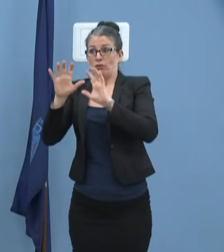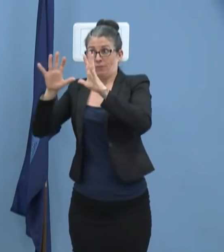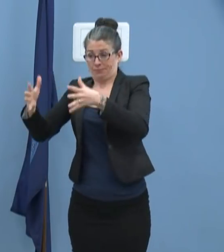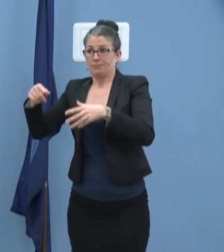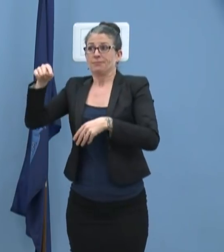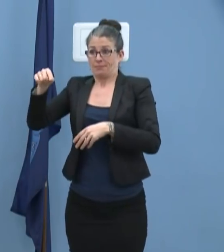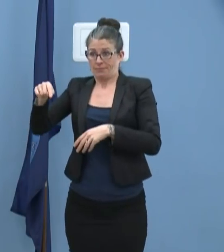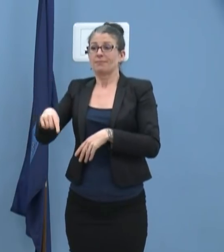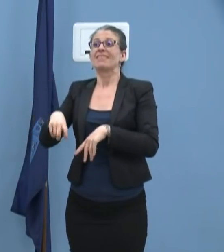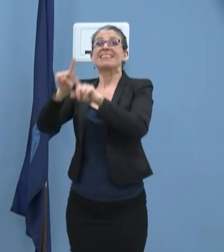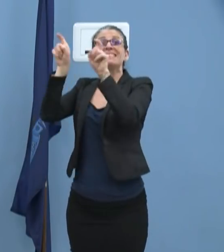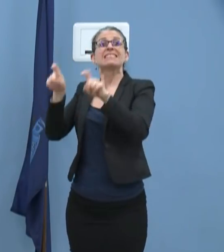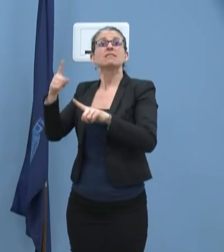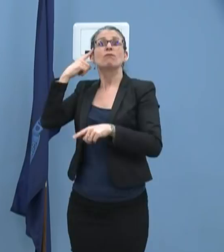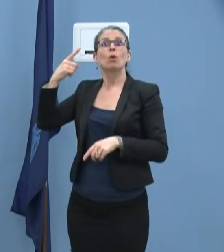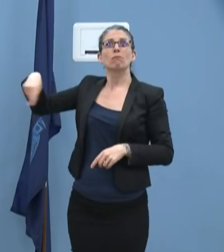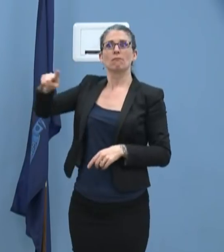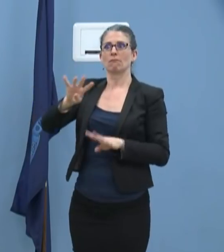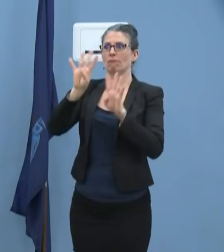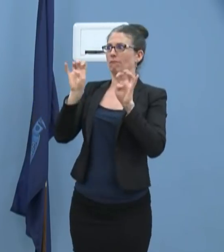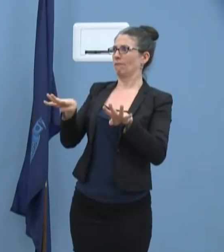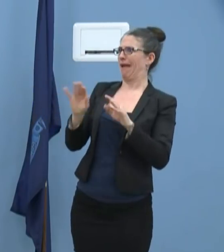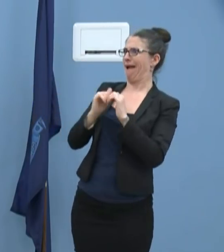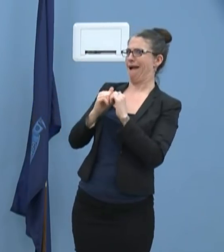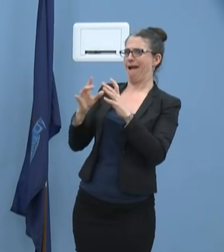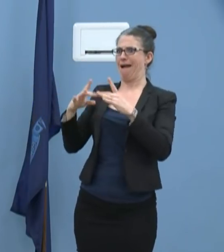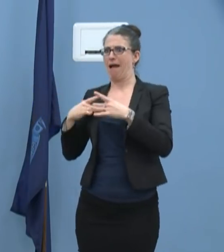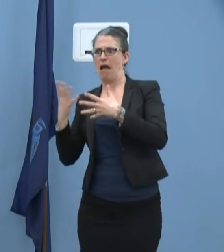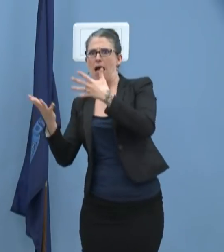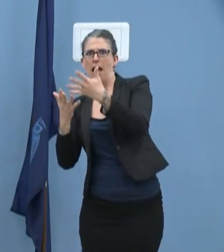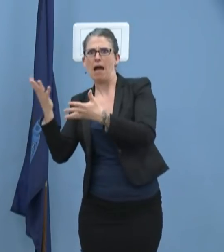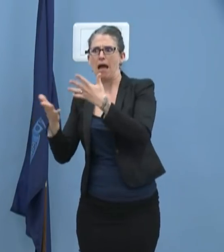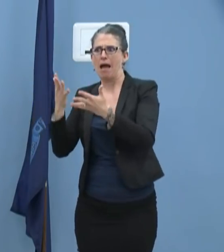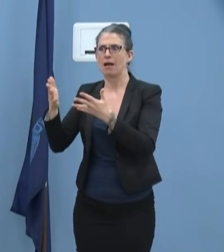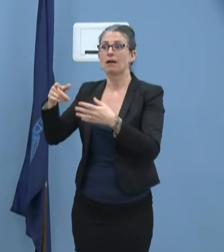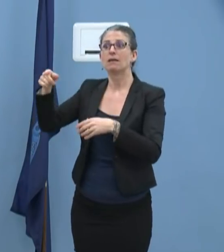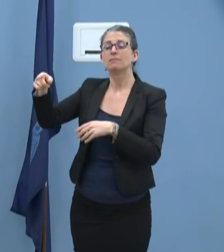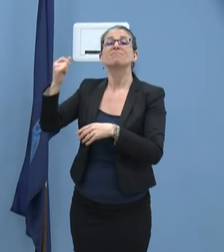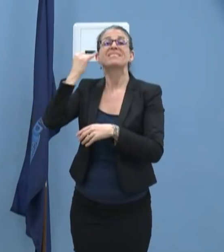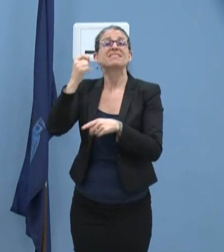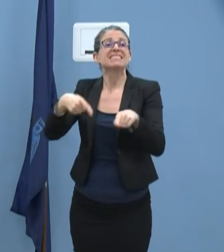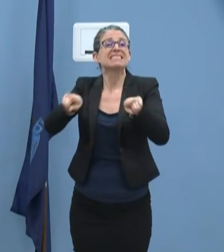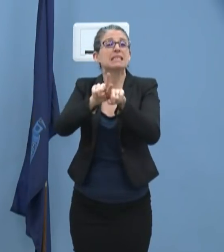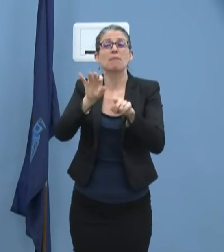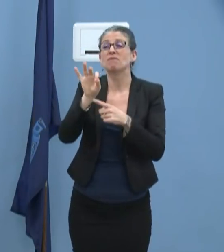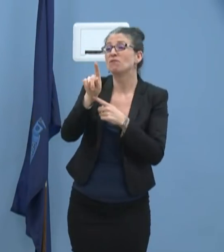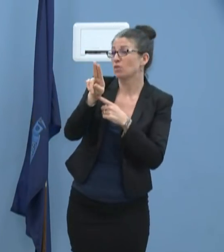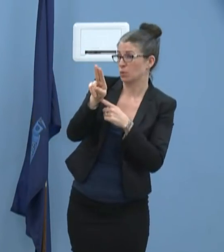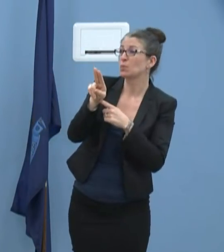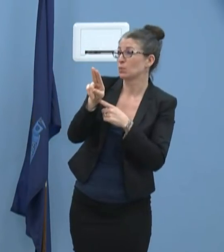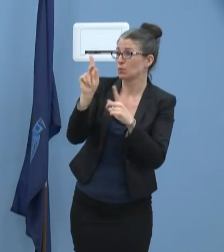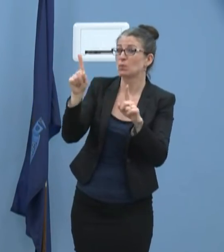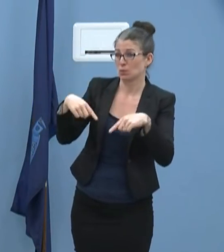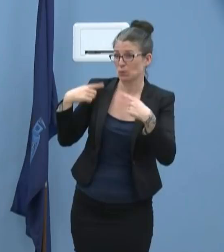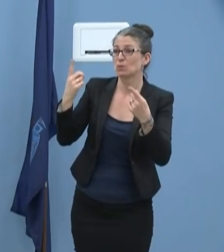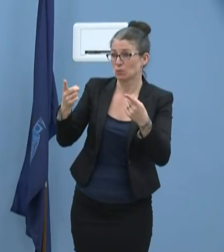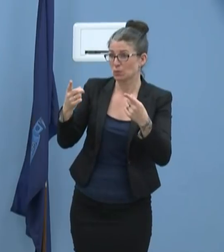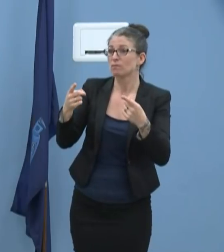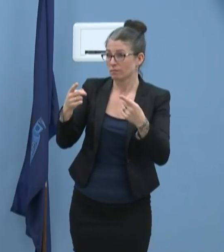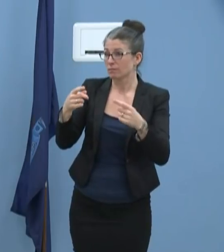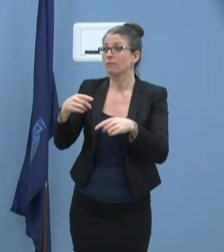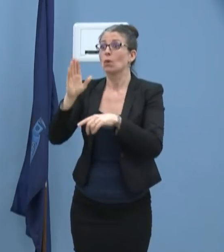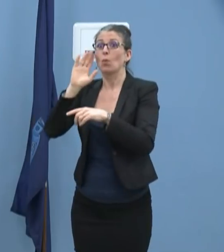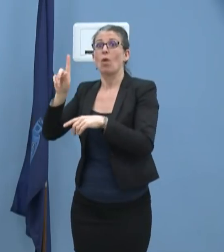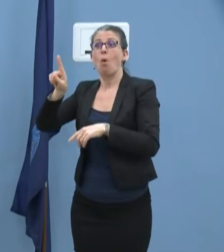then how does that impact who should be tested? Does it mean that, for example, only individuals who are in a